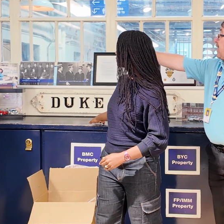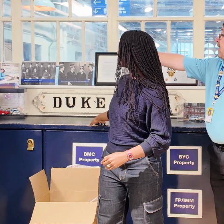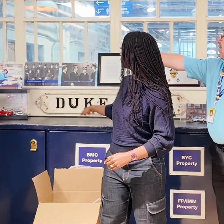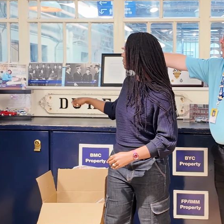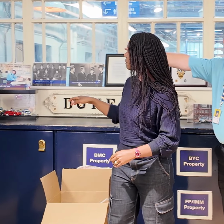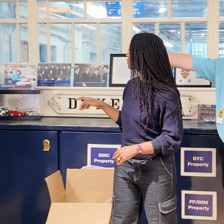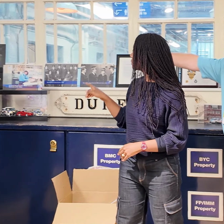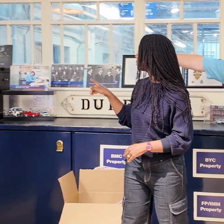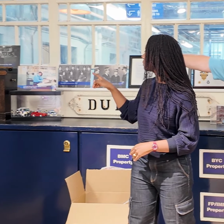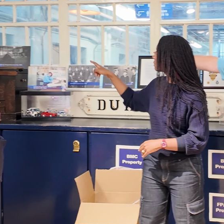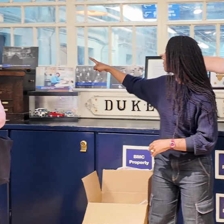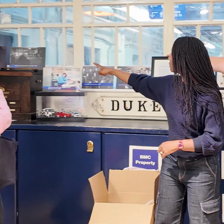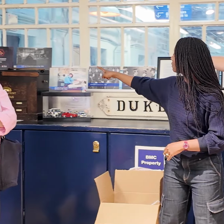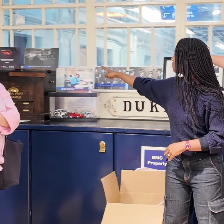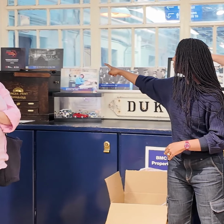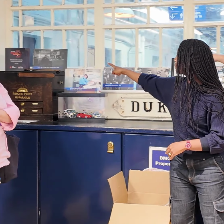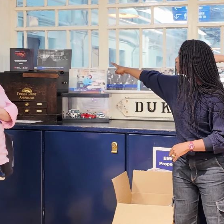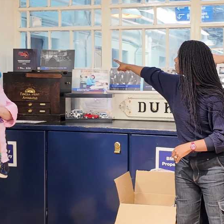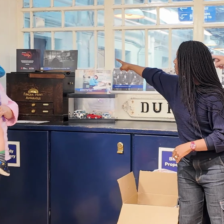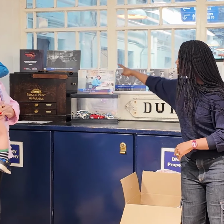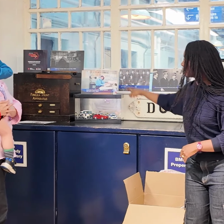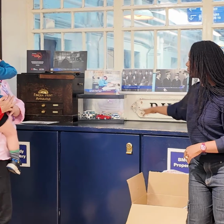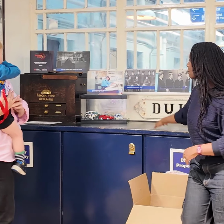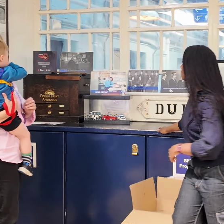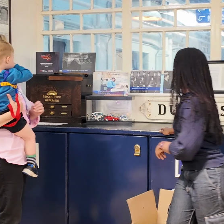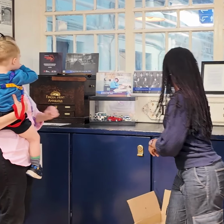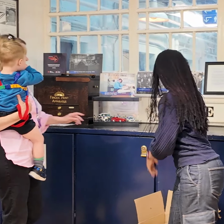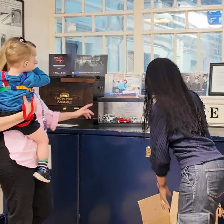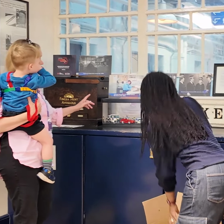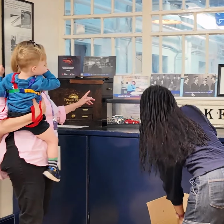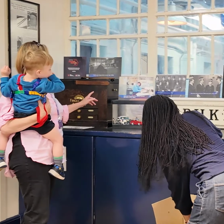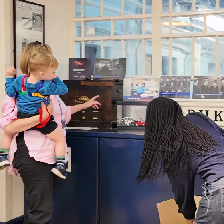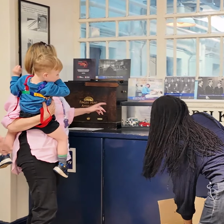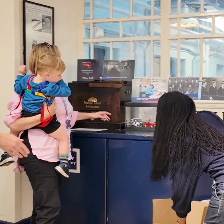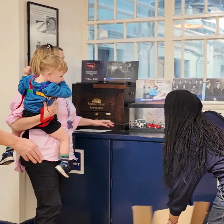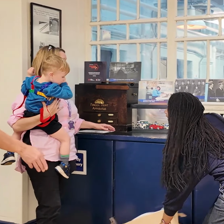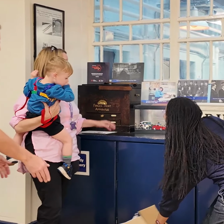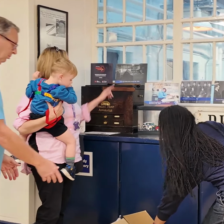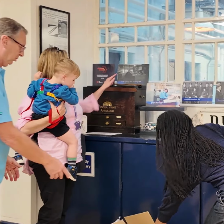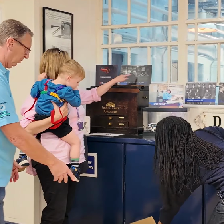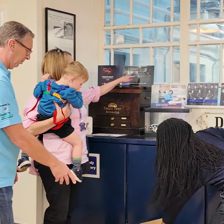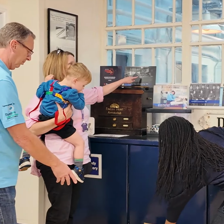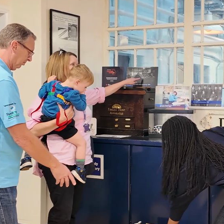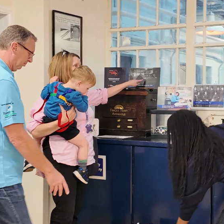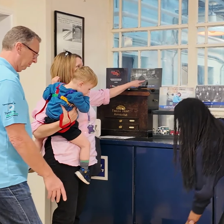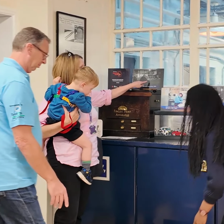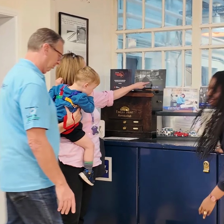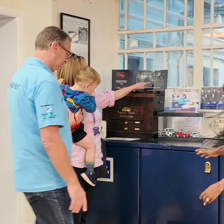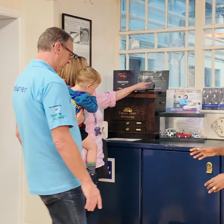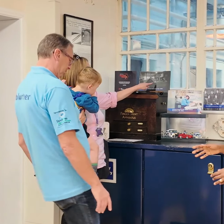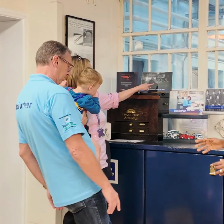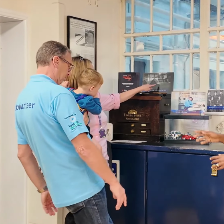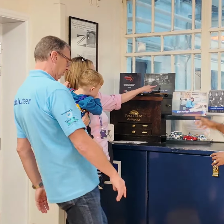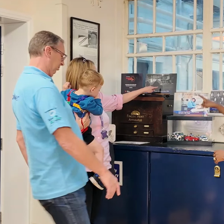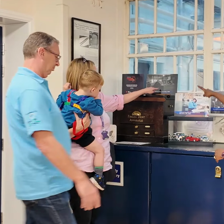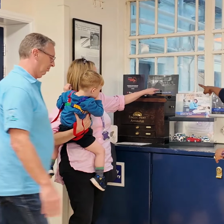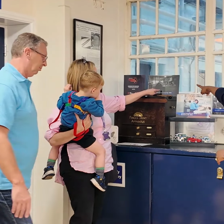And there on the left, on top of the wooden box, that's what it used to look like.